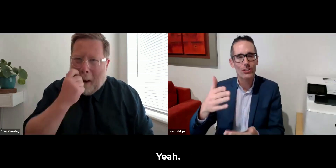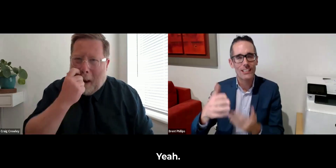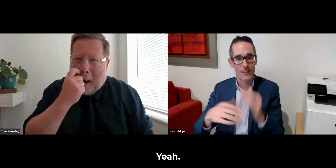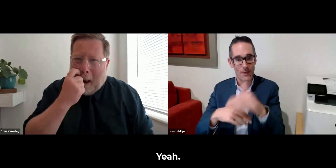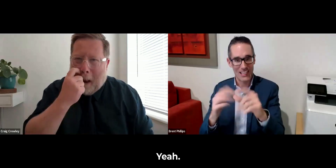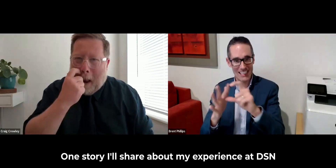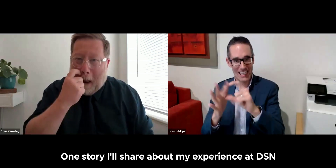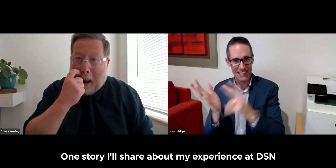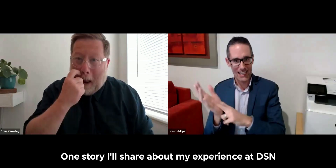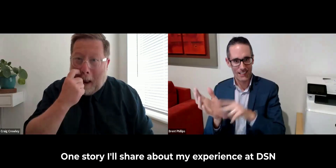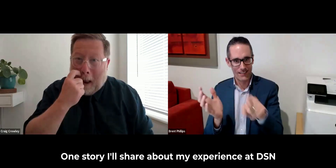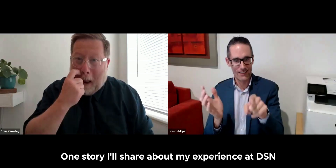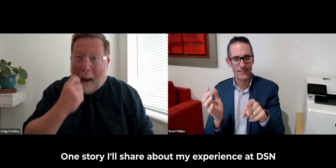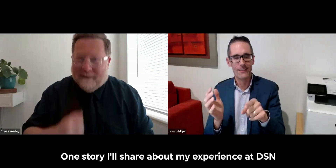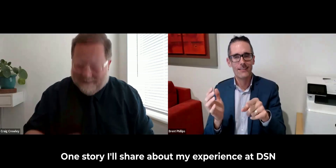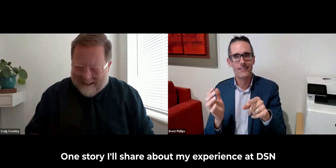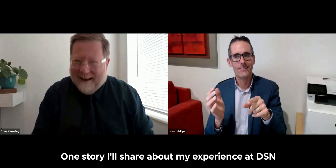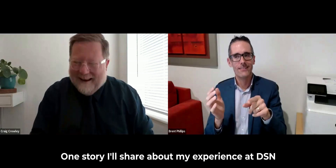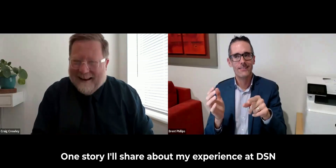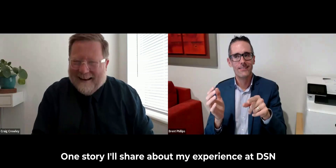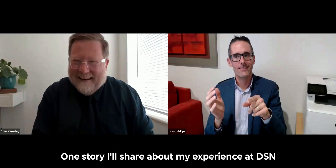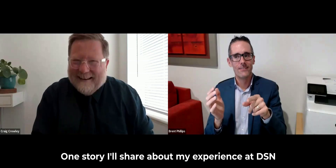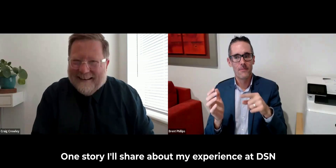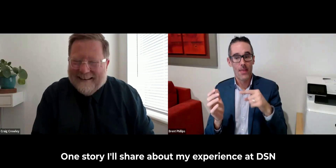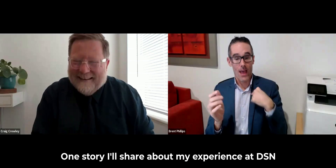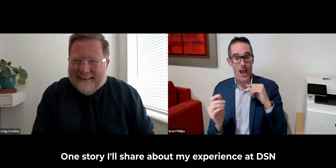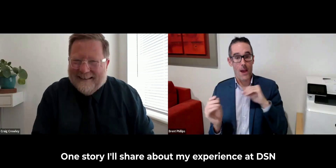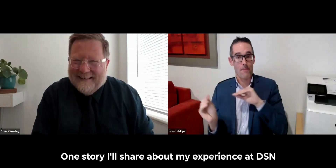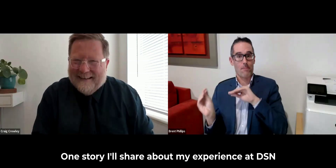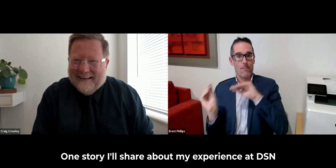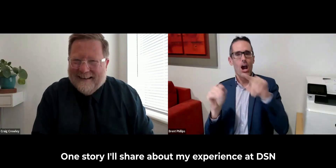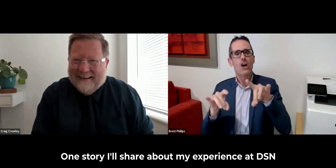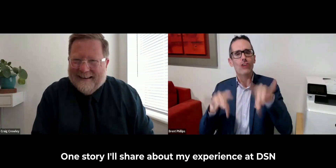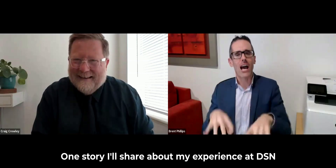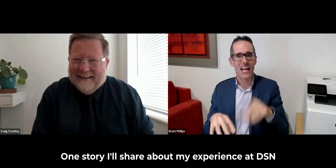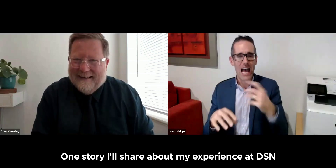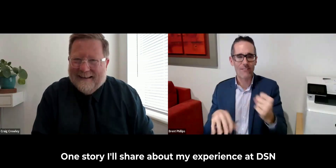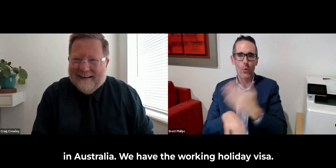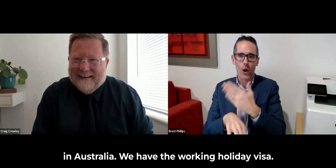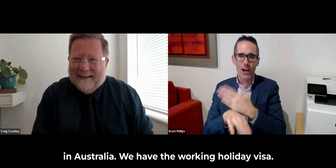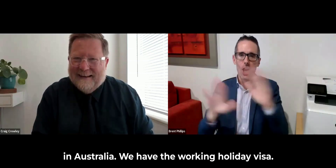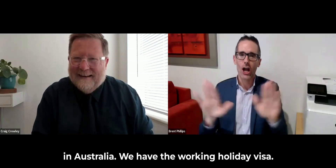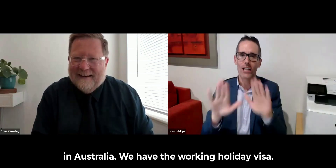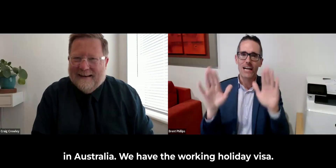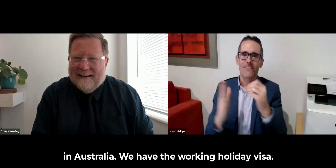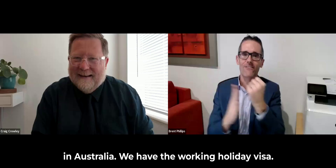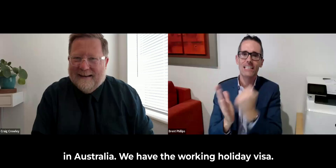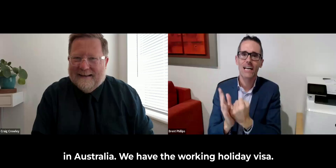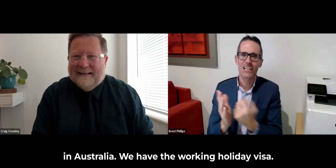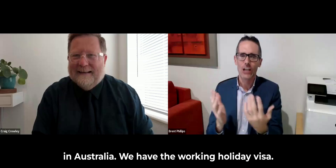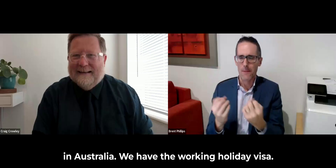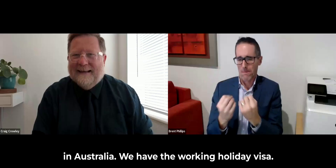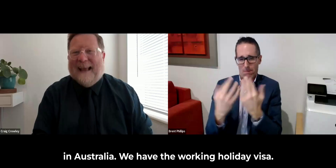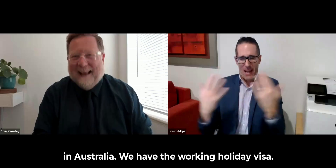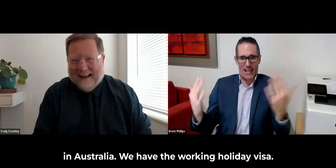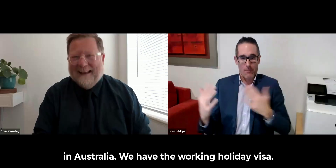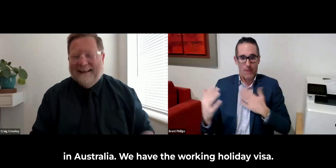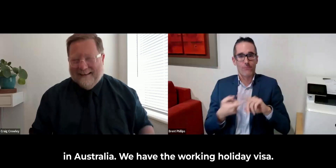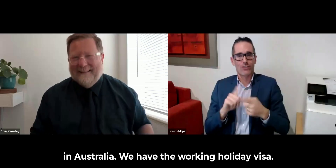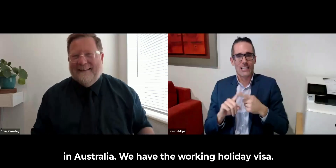Yeah, one story I'll share about my experience at DSN. In Australia we have the working